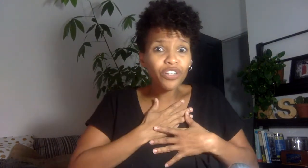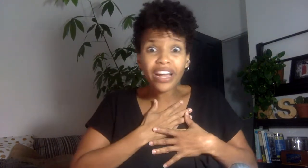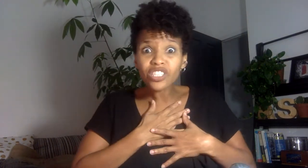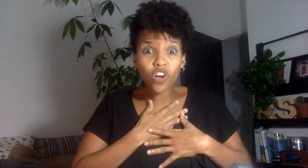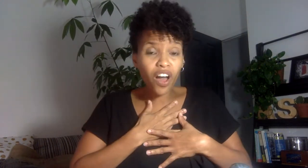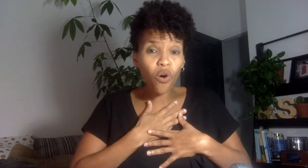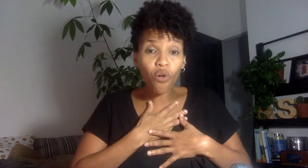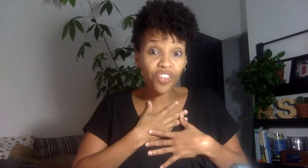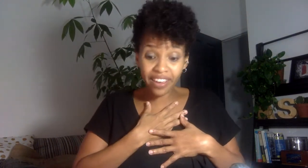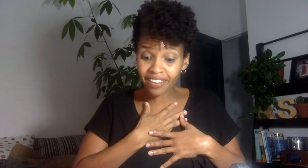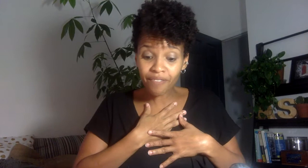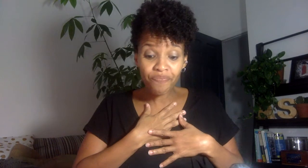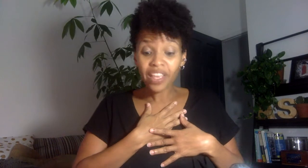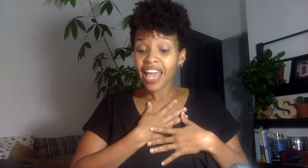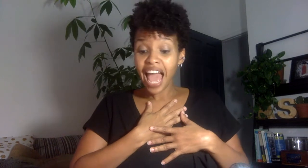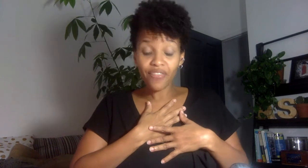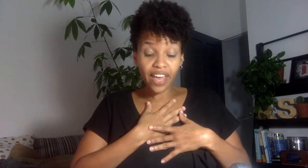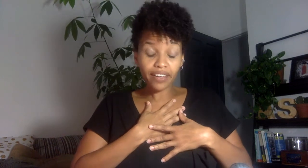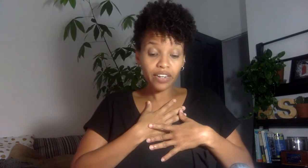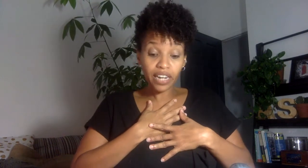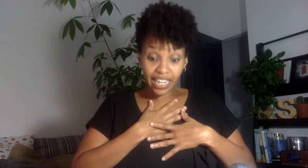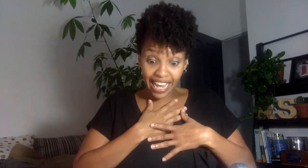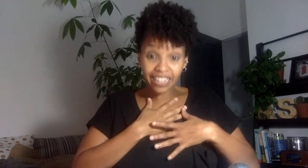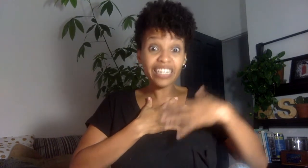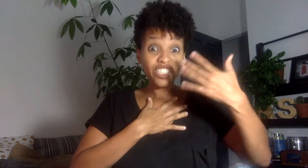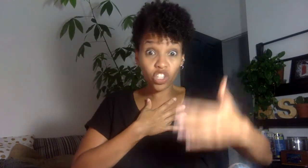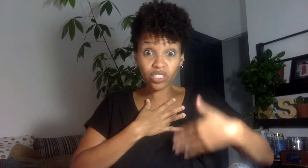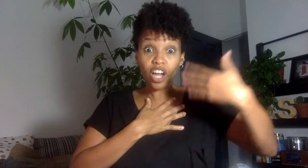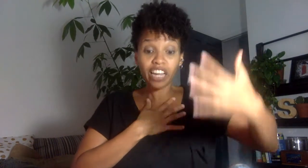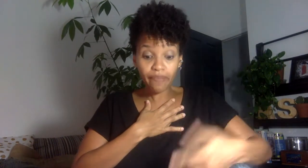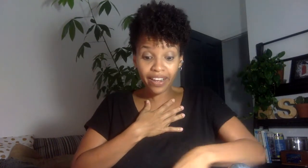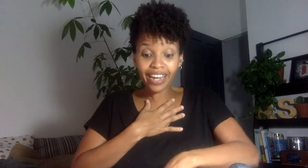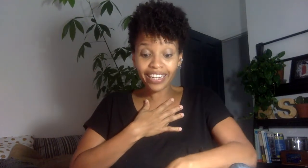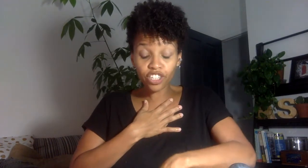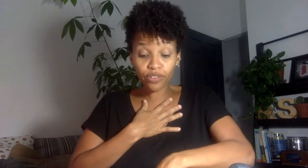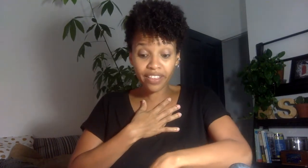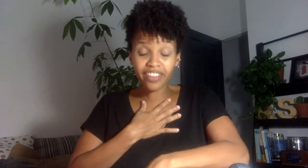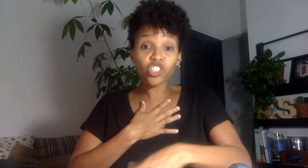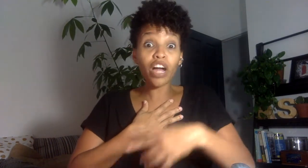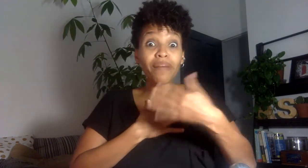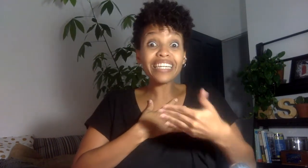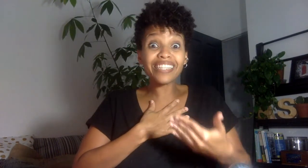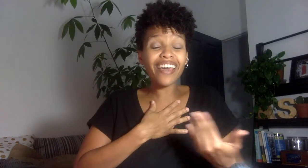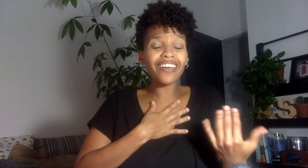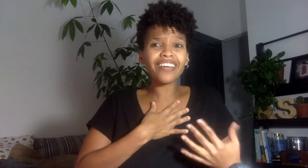regrets that whole thing. And then again, he's still talking about it. I didn't do the right thing, so I might say